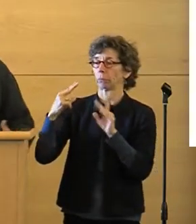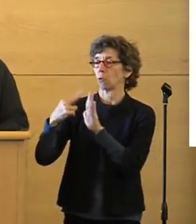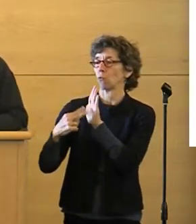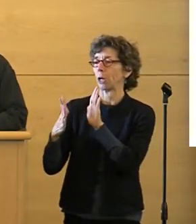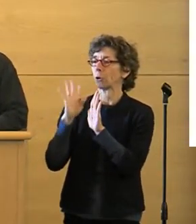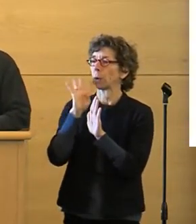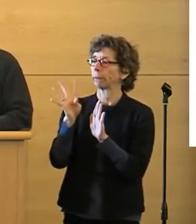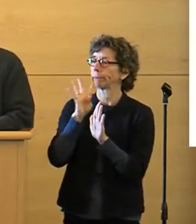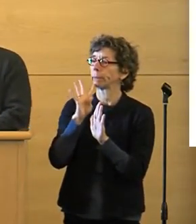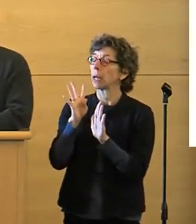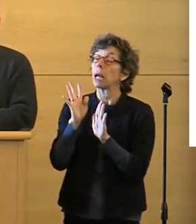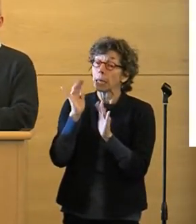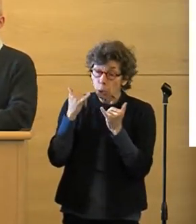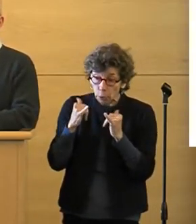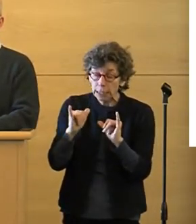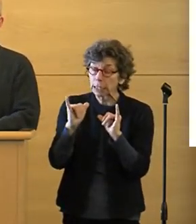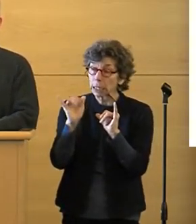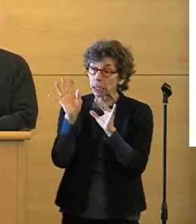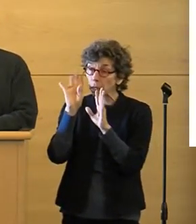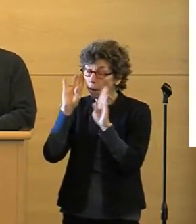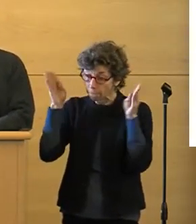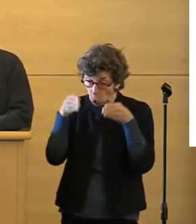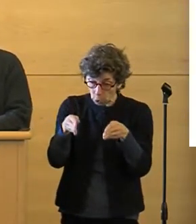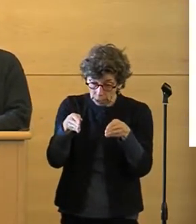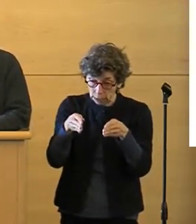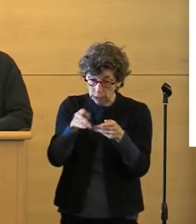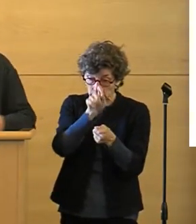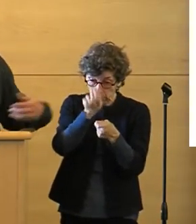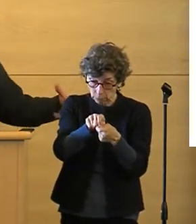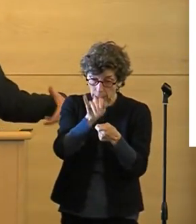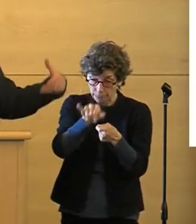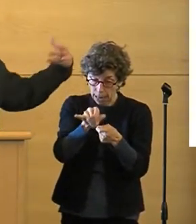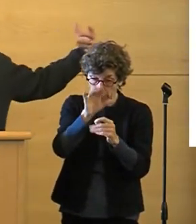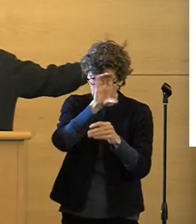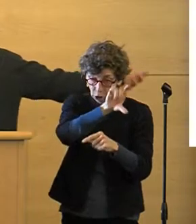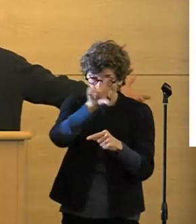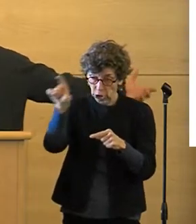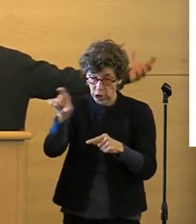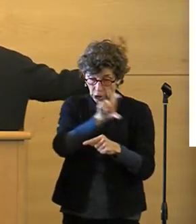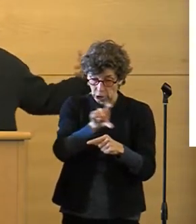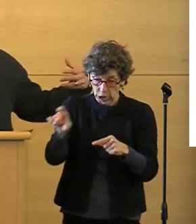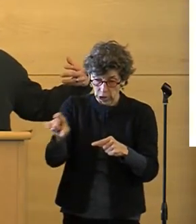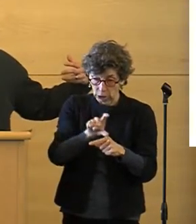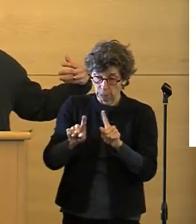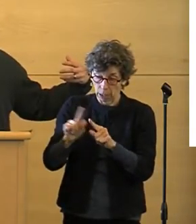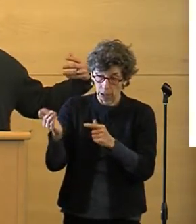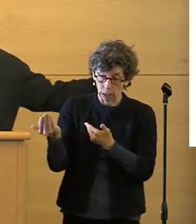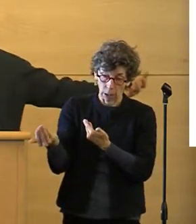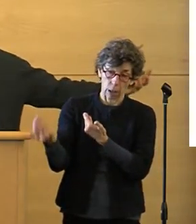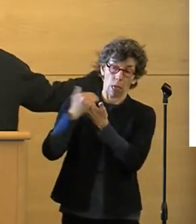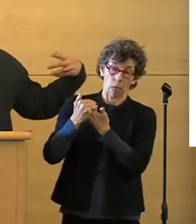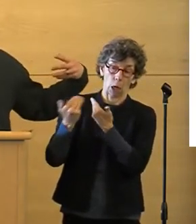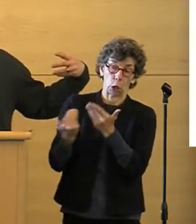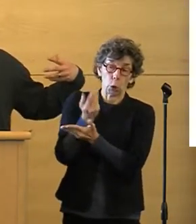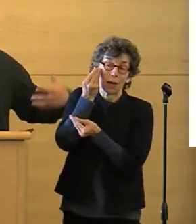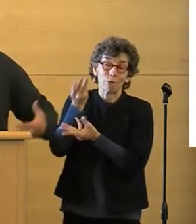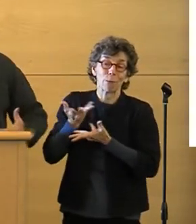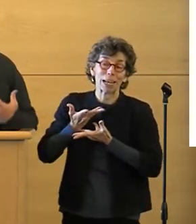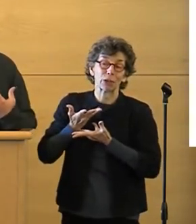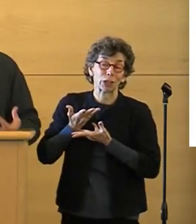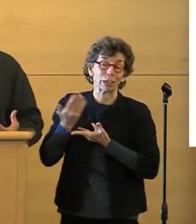screen reader interrupts them at this point, because this is very important that they know that the email they just entered is invalid. And so it